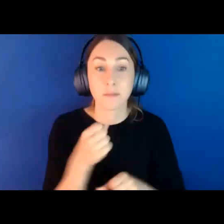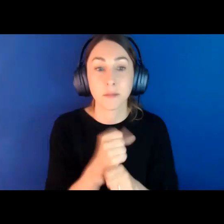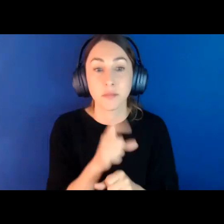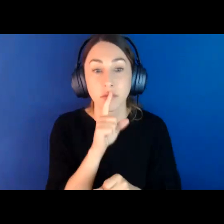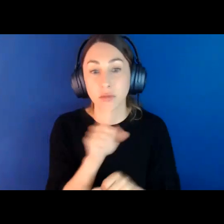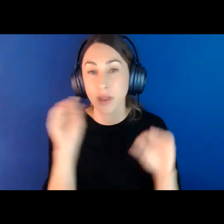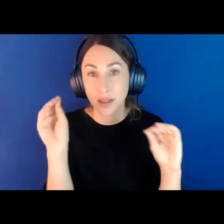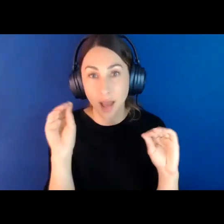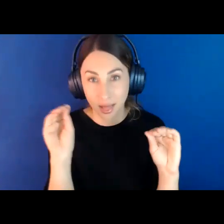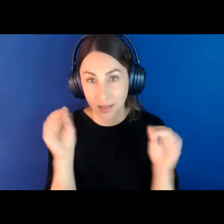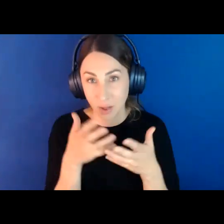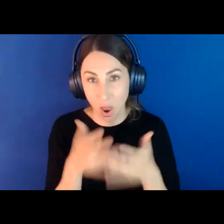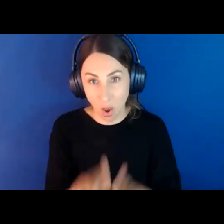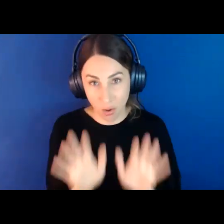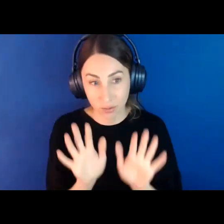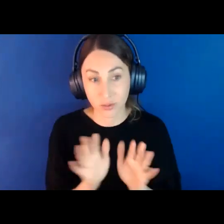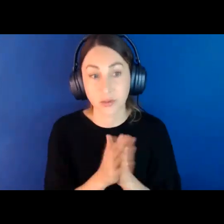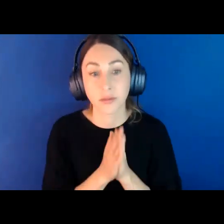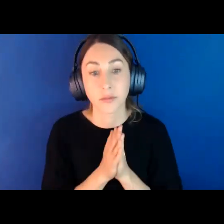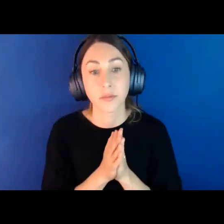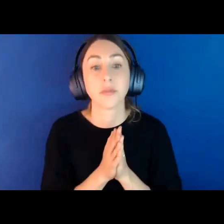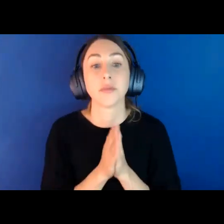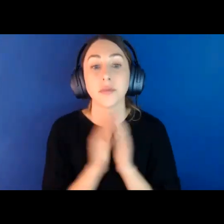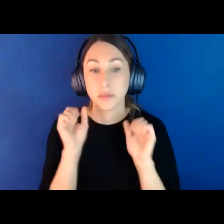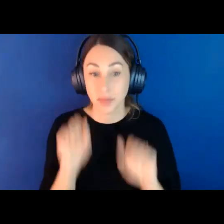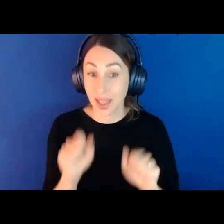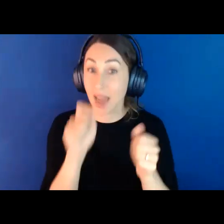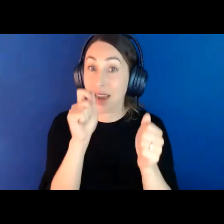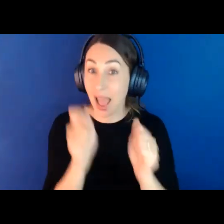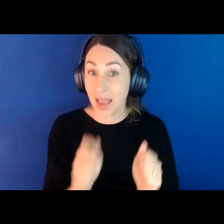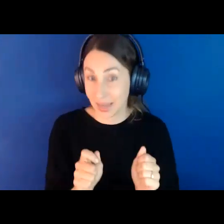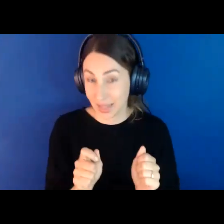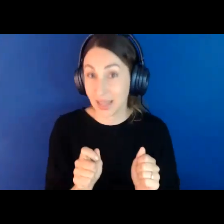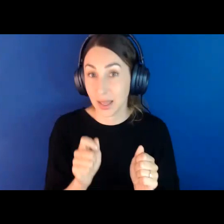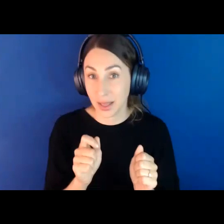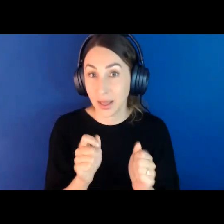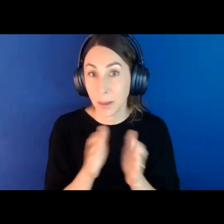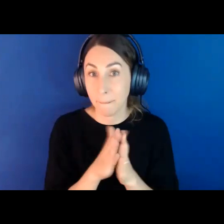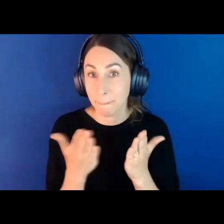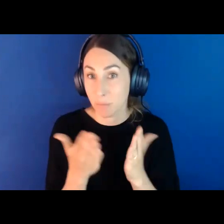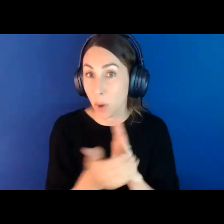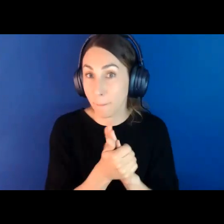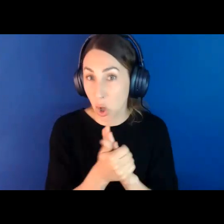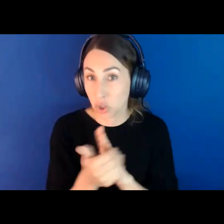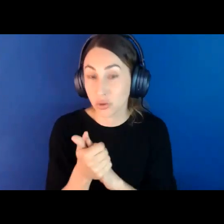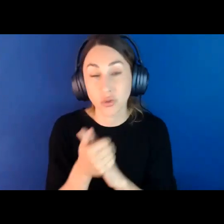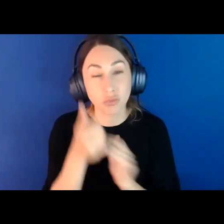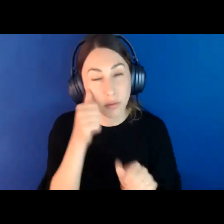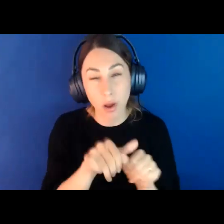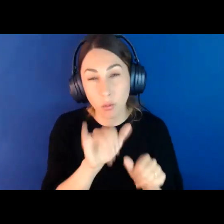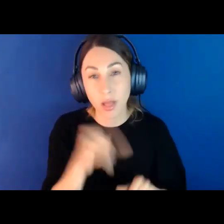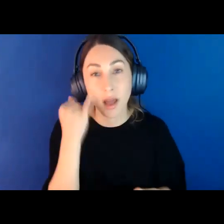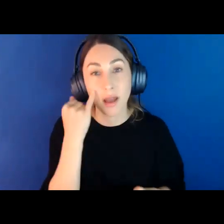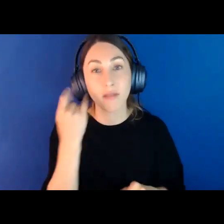is lost. You can edit your bookmarks, so keep that in mind if there's something that you want to draw special